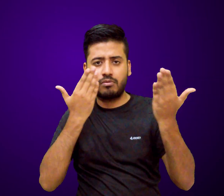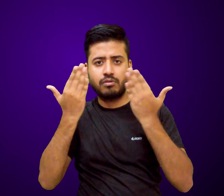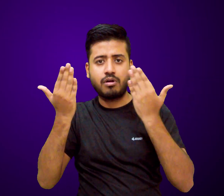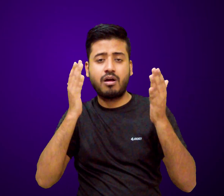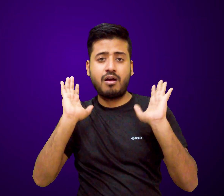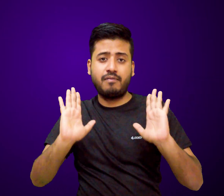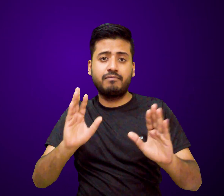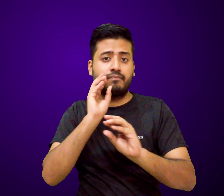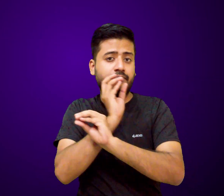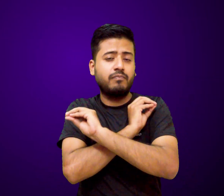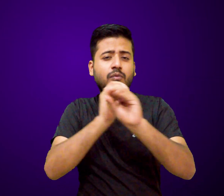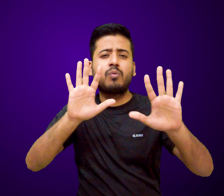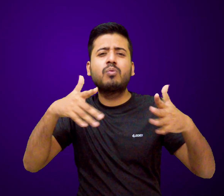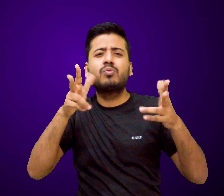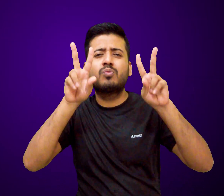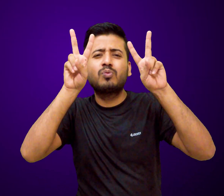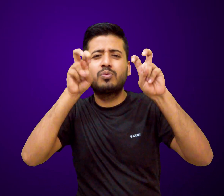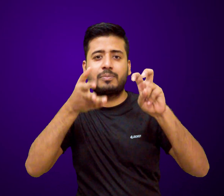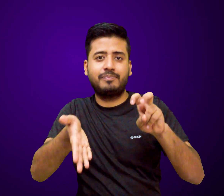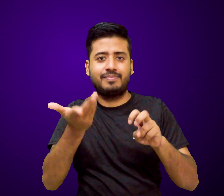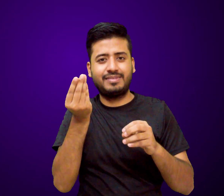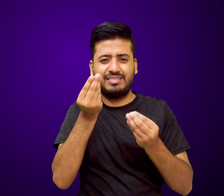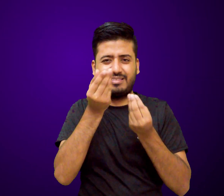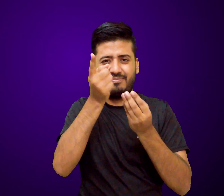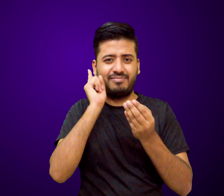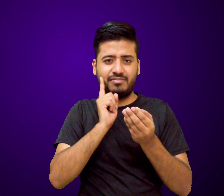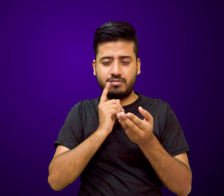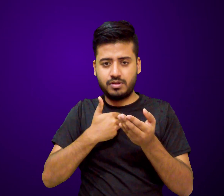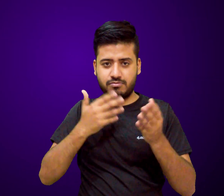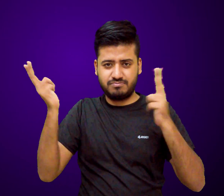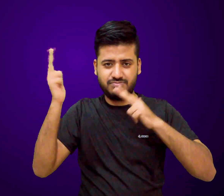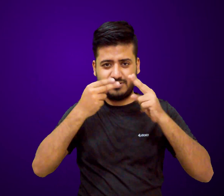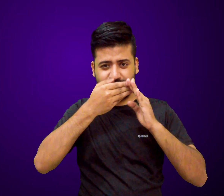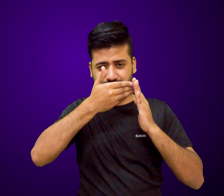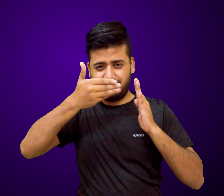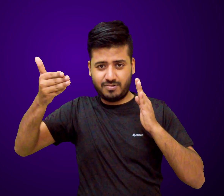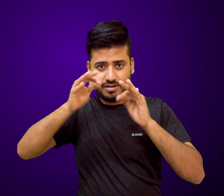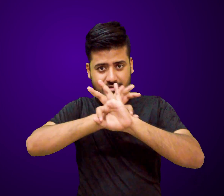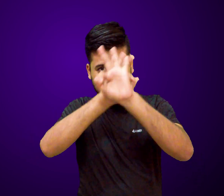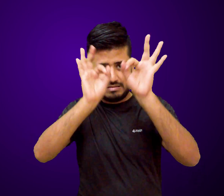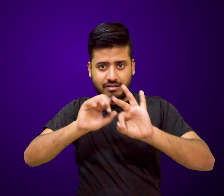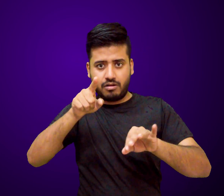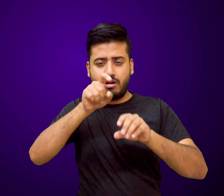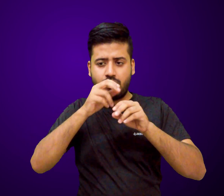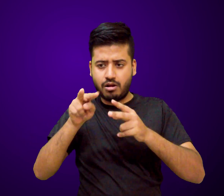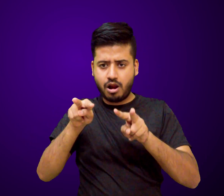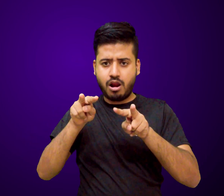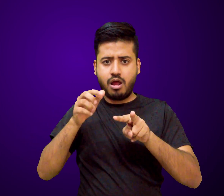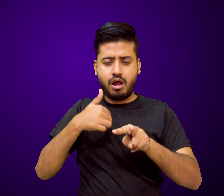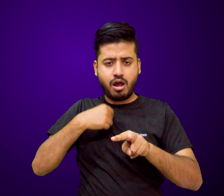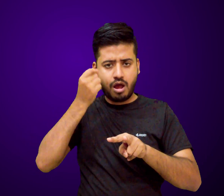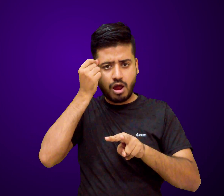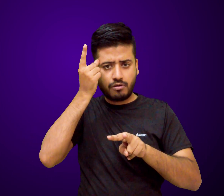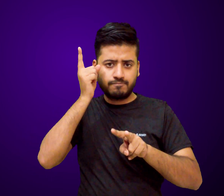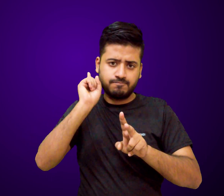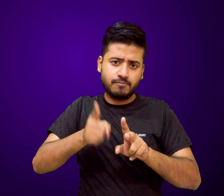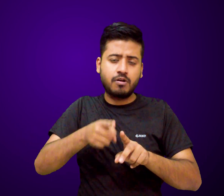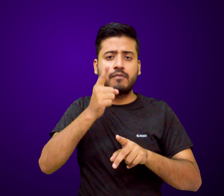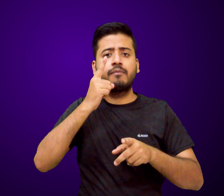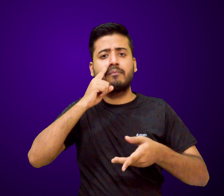to humans in large amounts and can cause various symptoms like nausea, vomiting, diarrhea, and headaches.